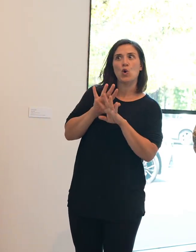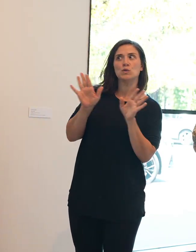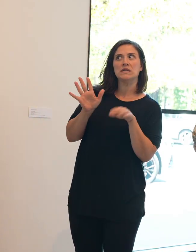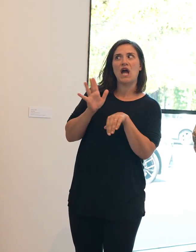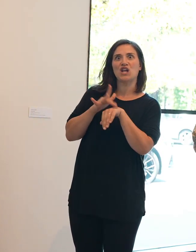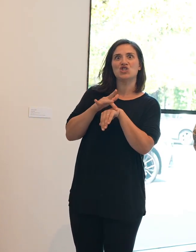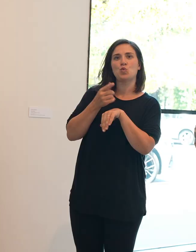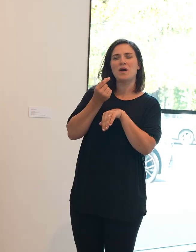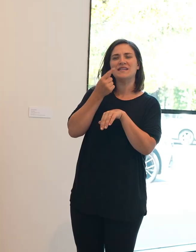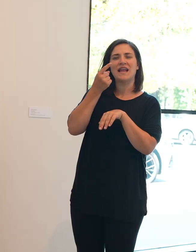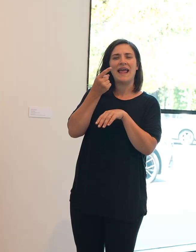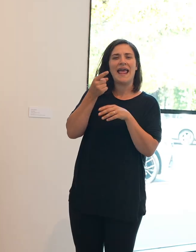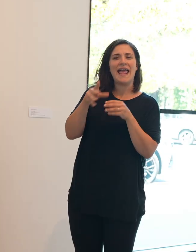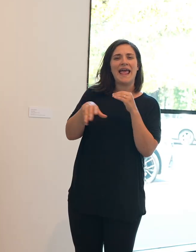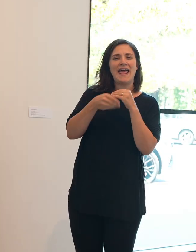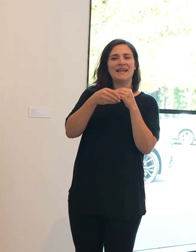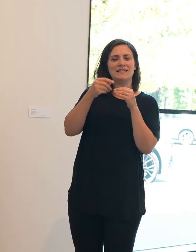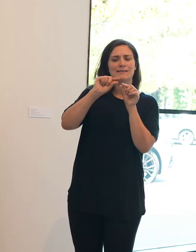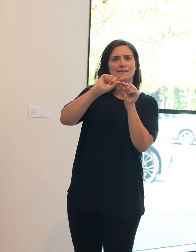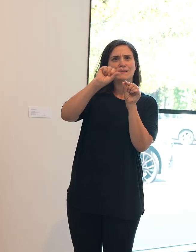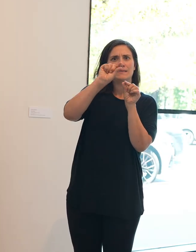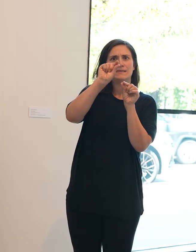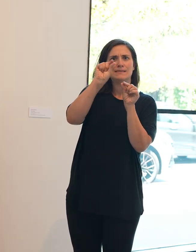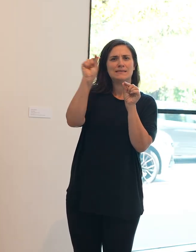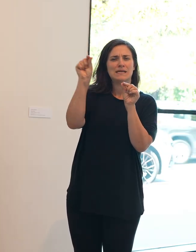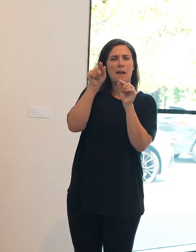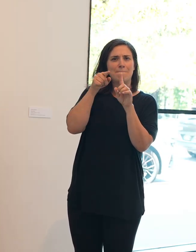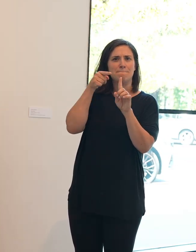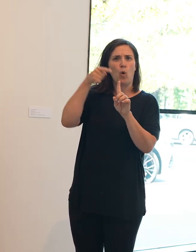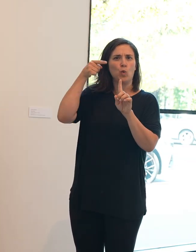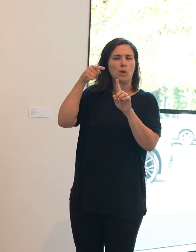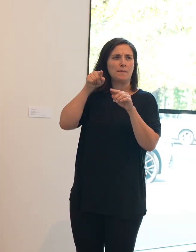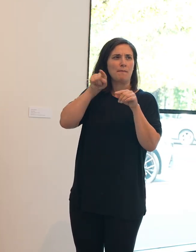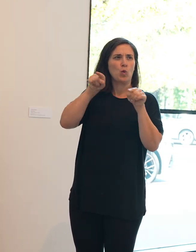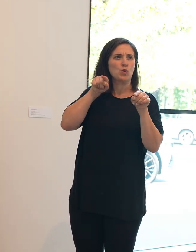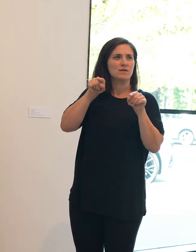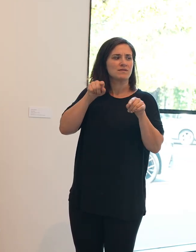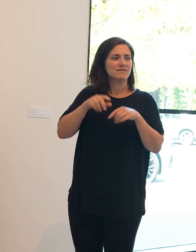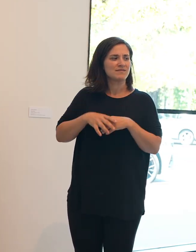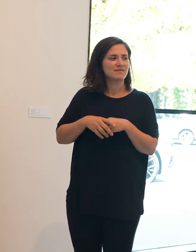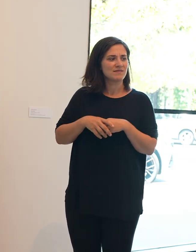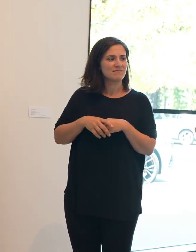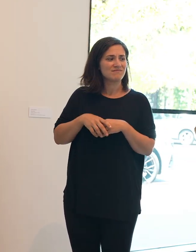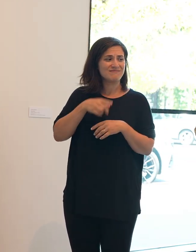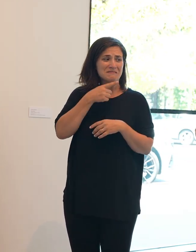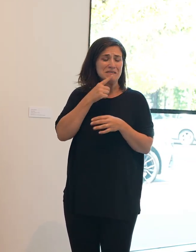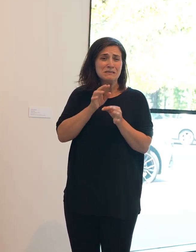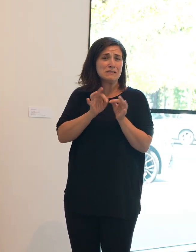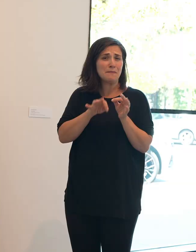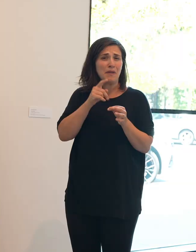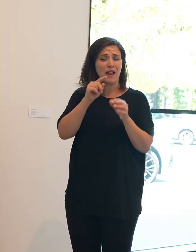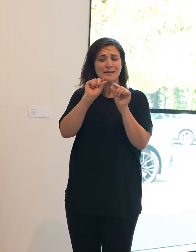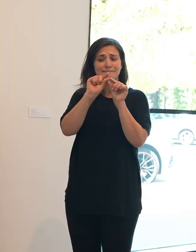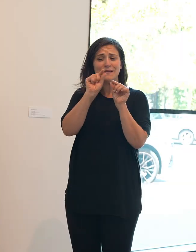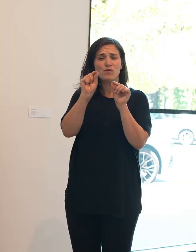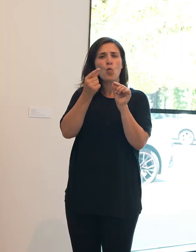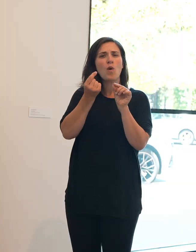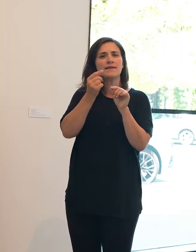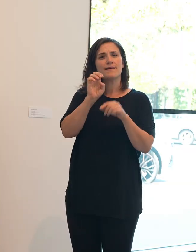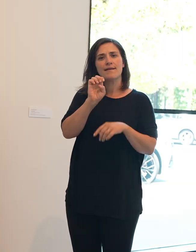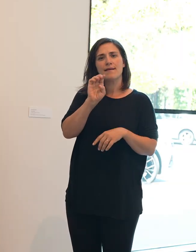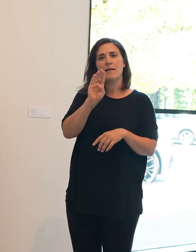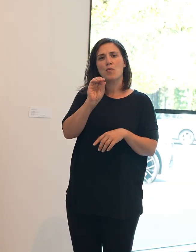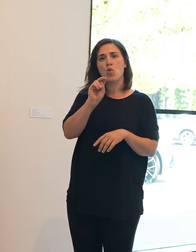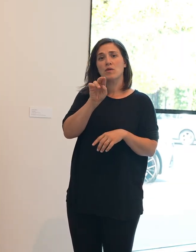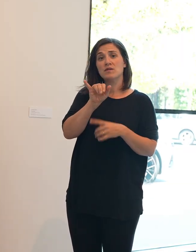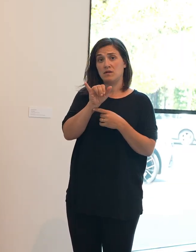little spires that come out, and these are just slivers of ebony, which would really stick